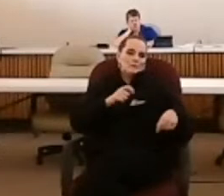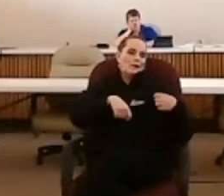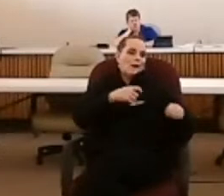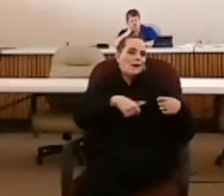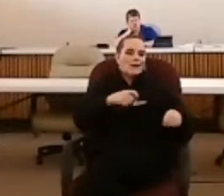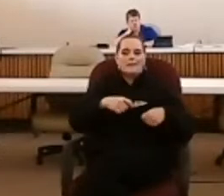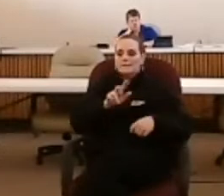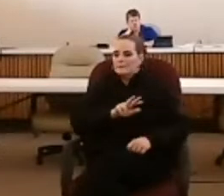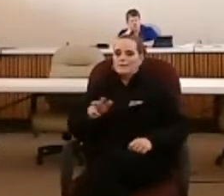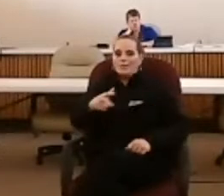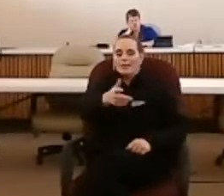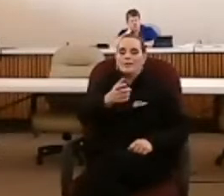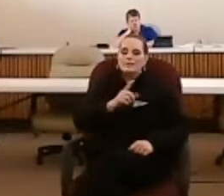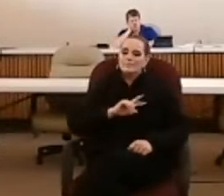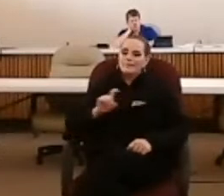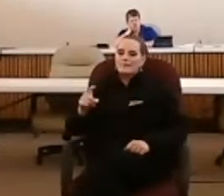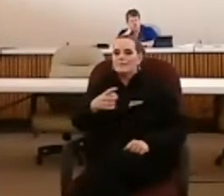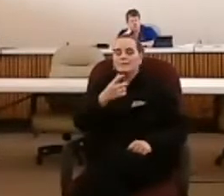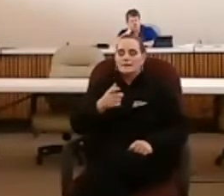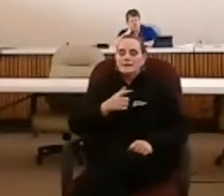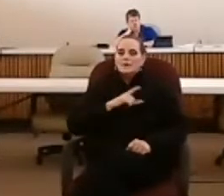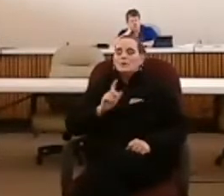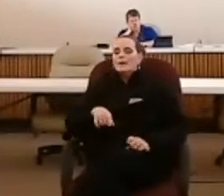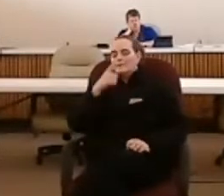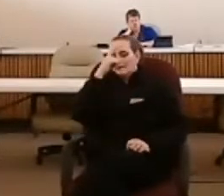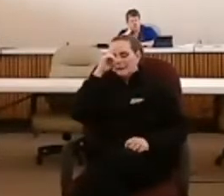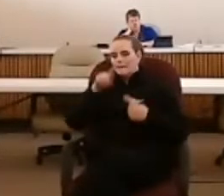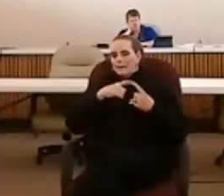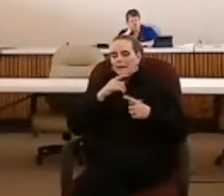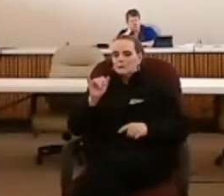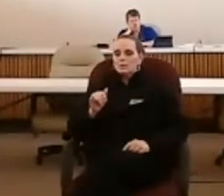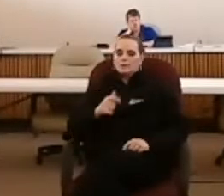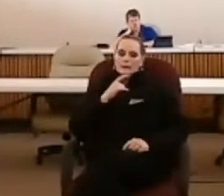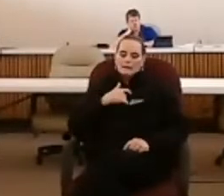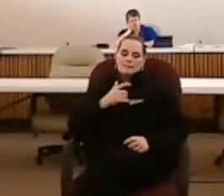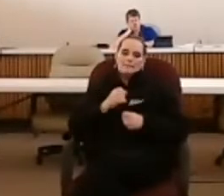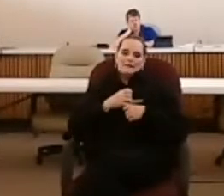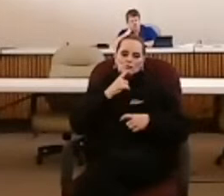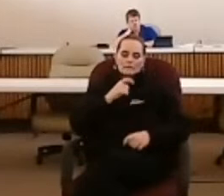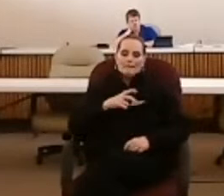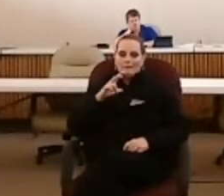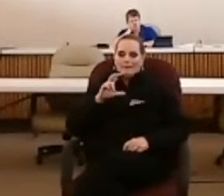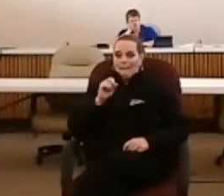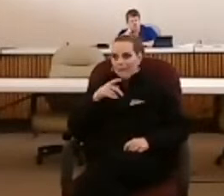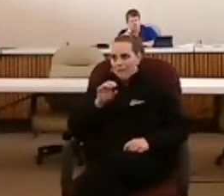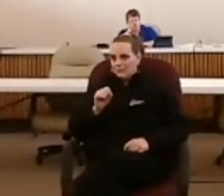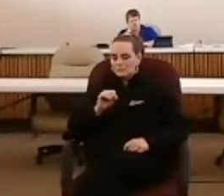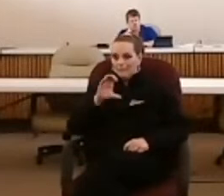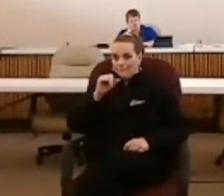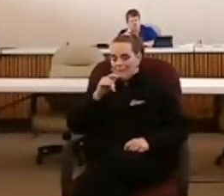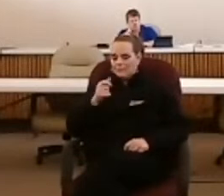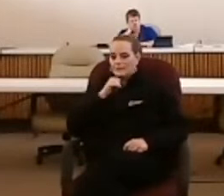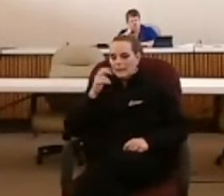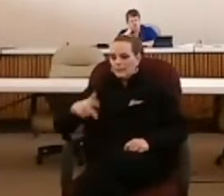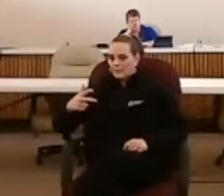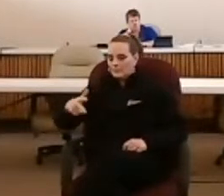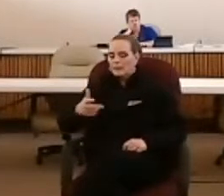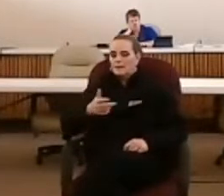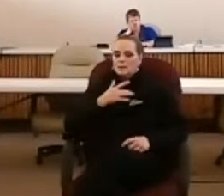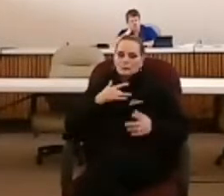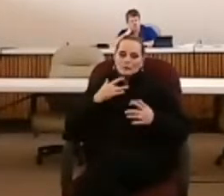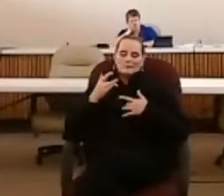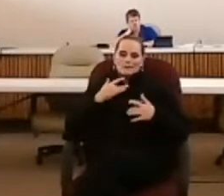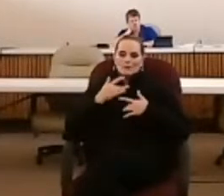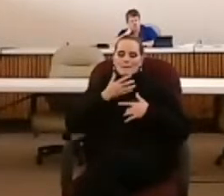do. So you have to think of that too, of making sure that these cars aren't out in the road because we're worried about grass or something. I'm worried